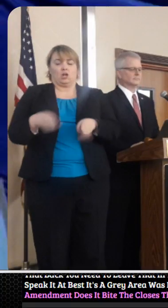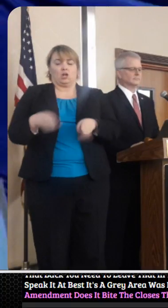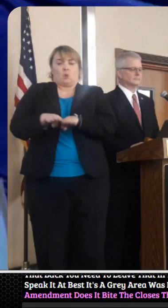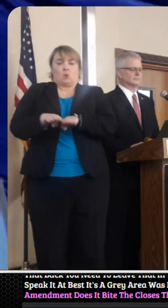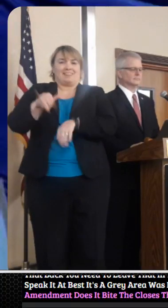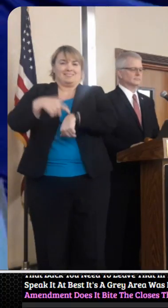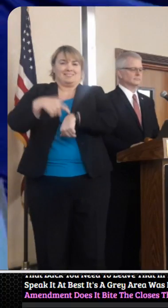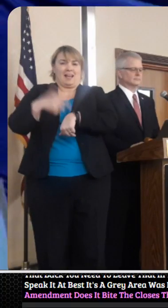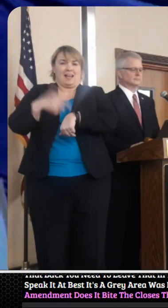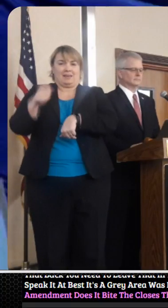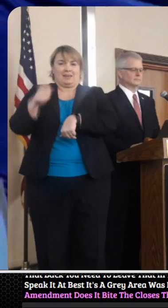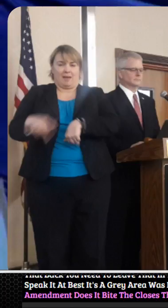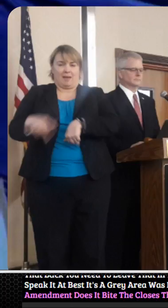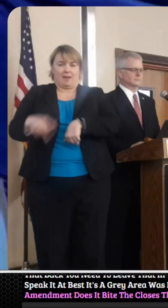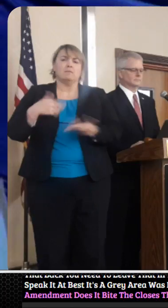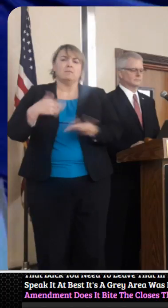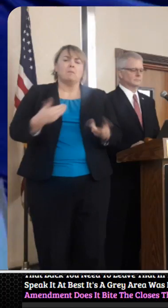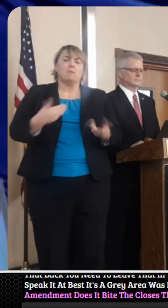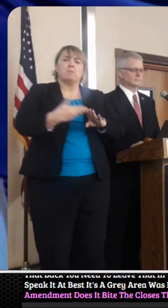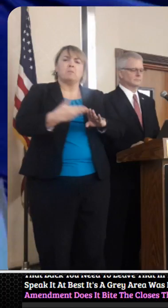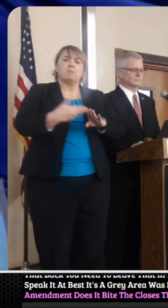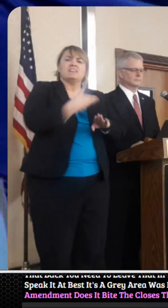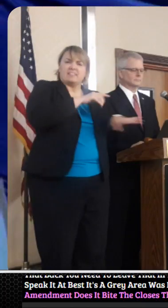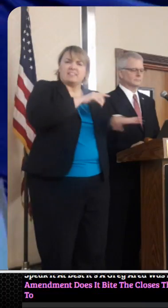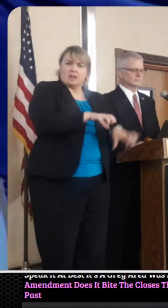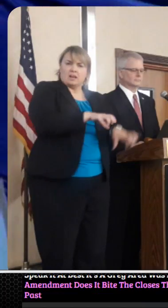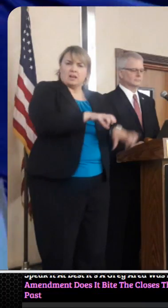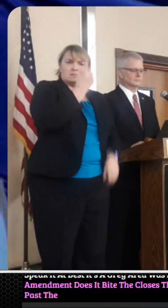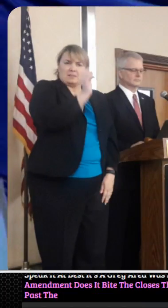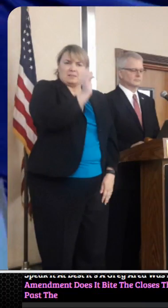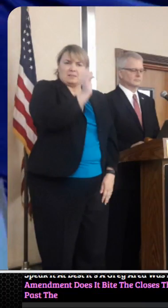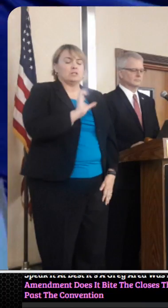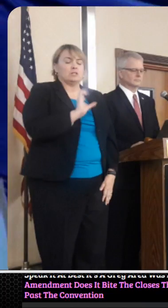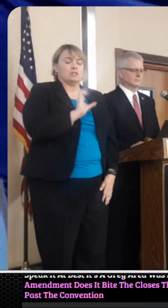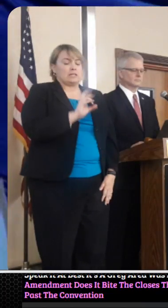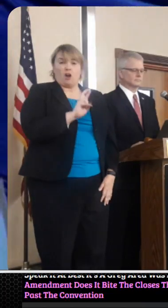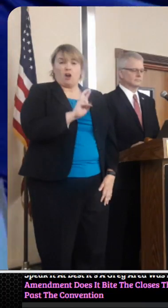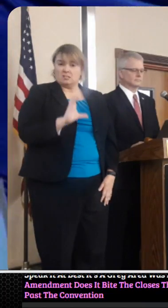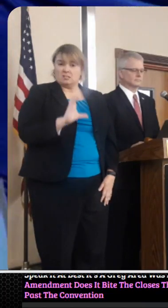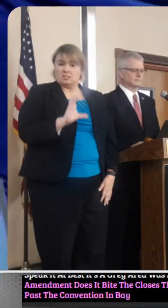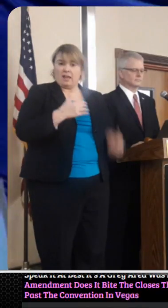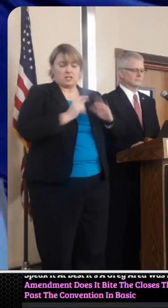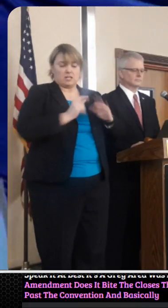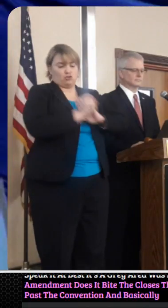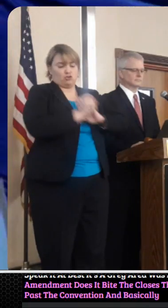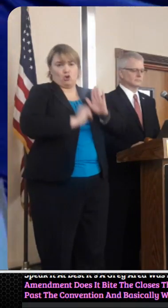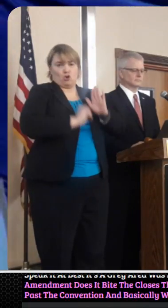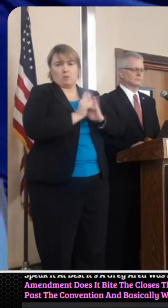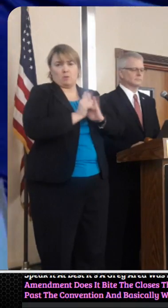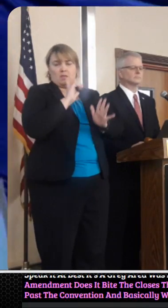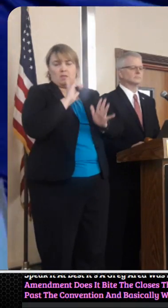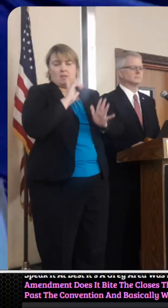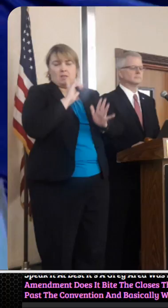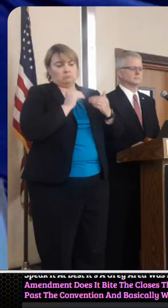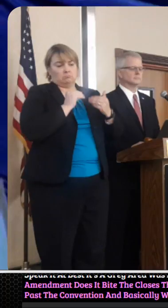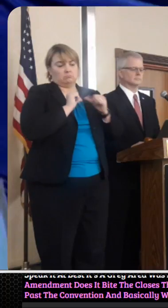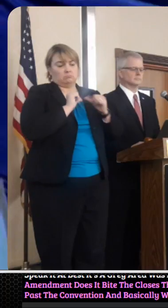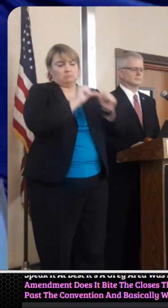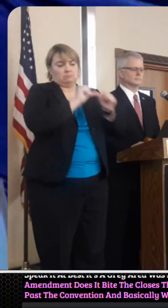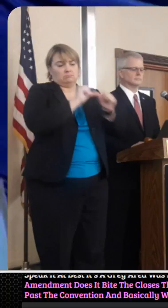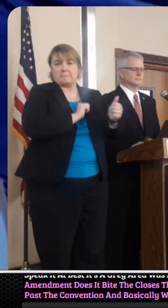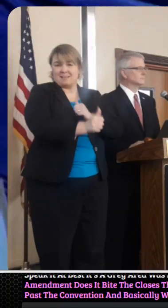CRC committee has a term that extends past the convention. And basically what I'm proposing here will